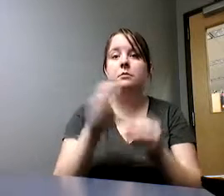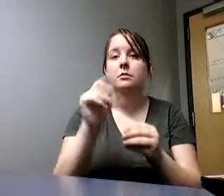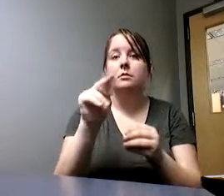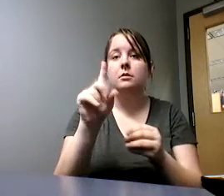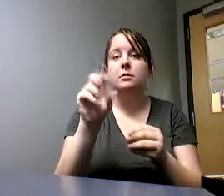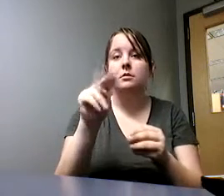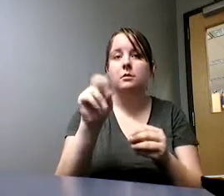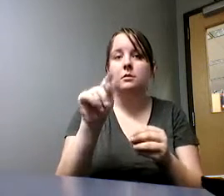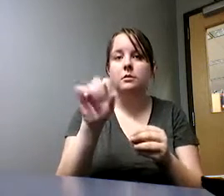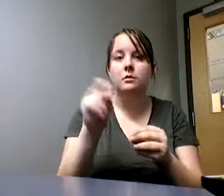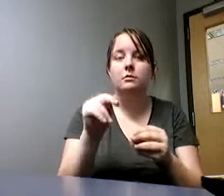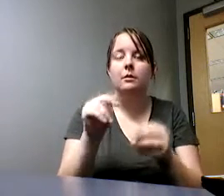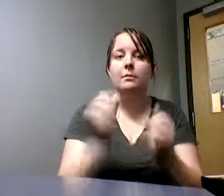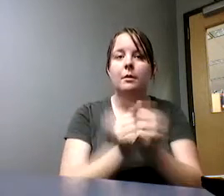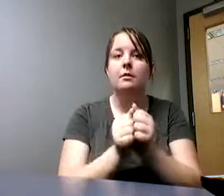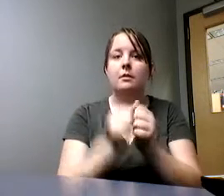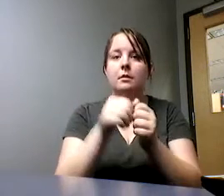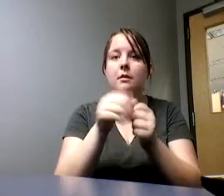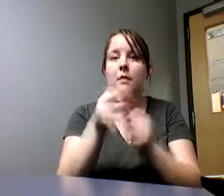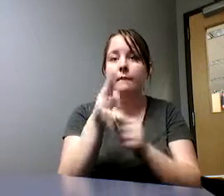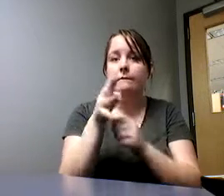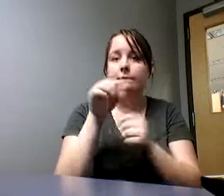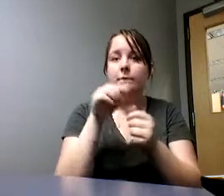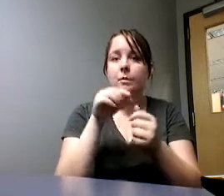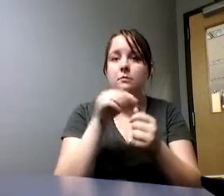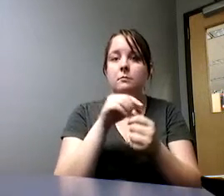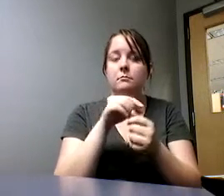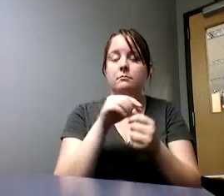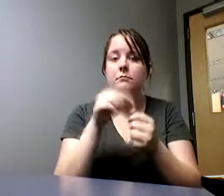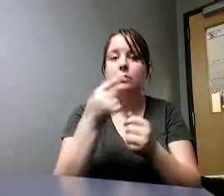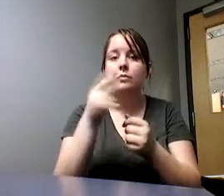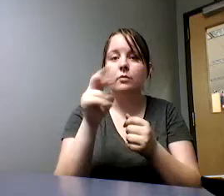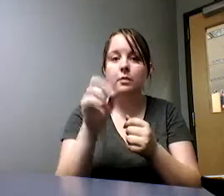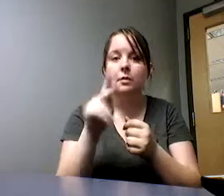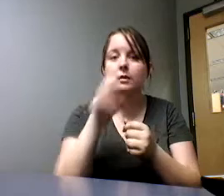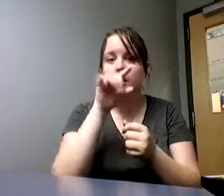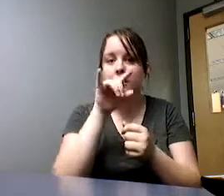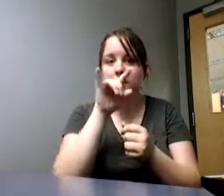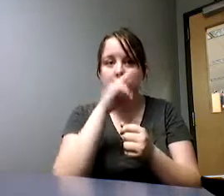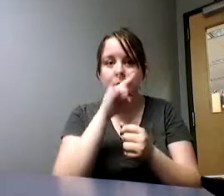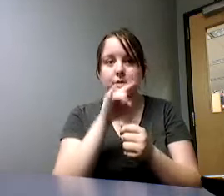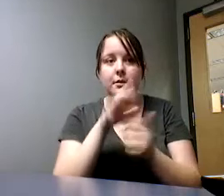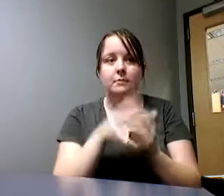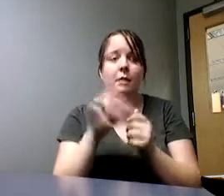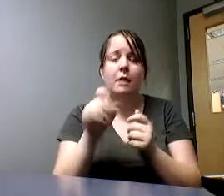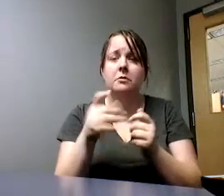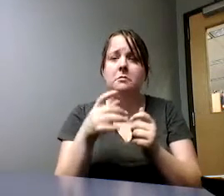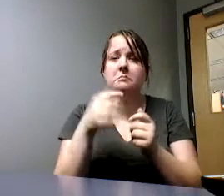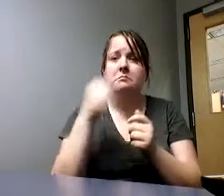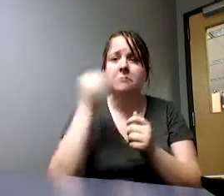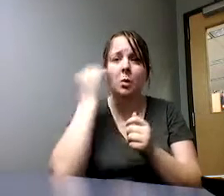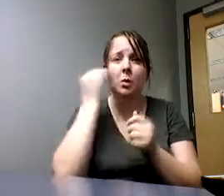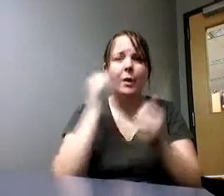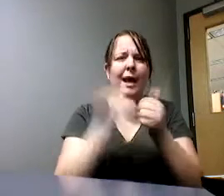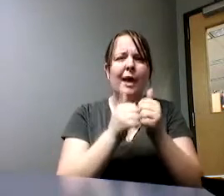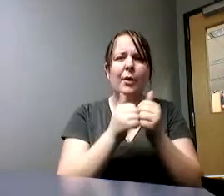on the outside. I want you to tell me how this got here. We need to come up with how it is. And I said, you can only tell me, or you can only ask me questions that end in yes